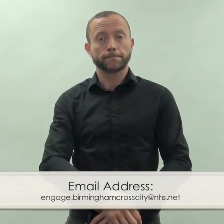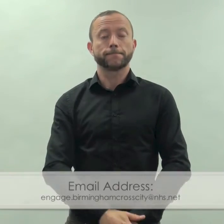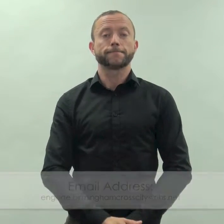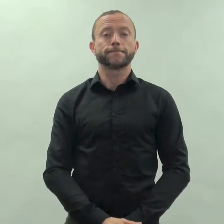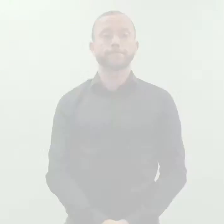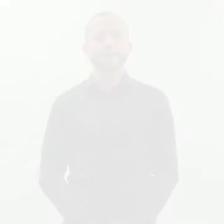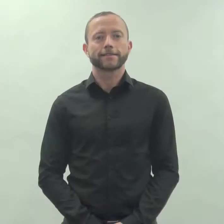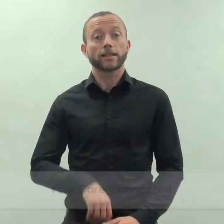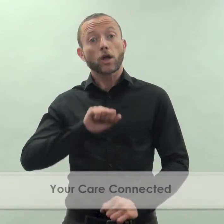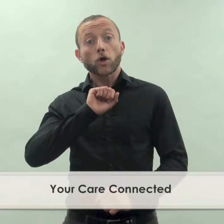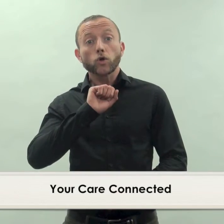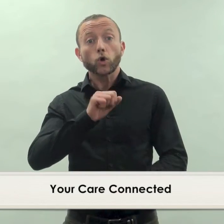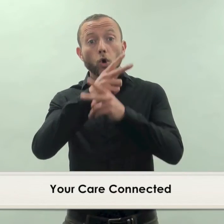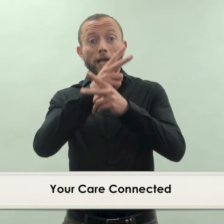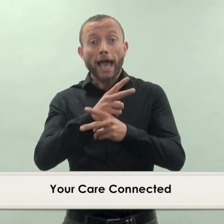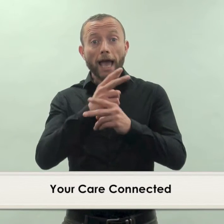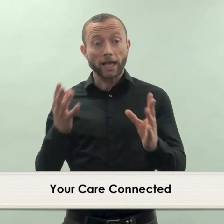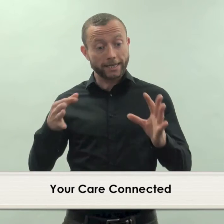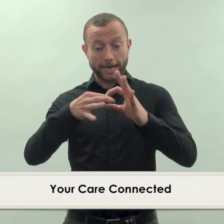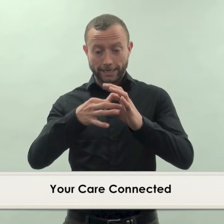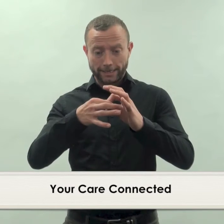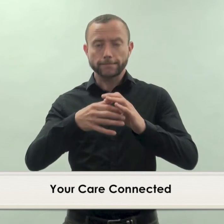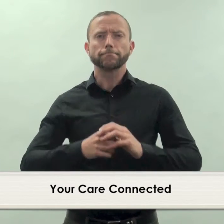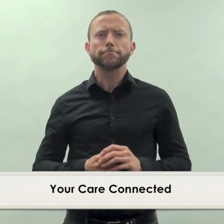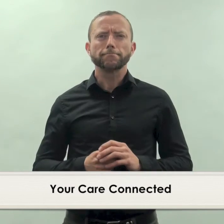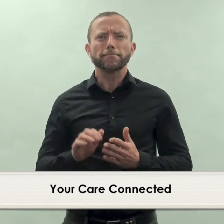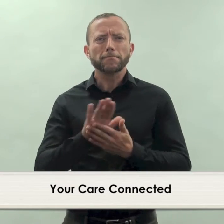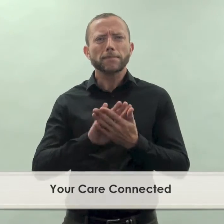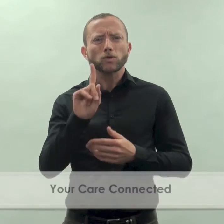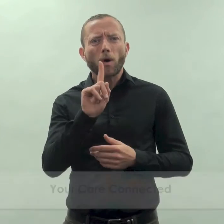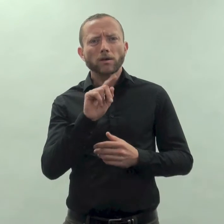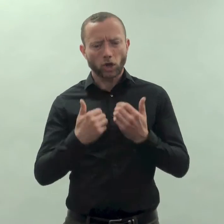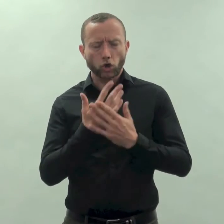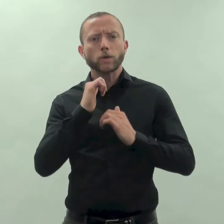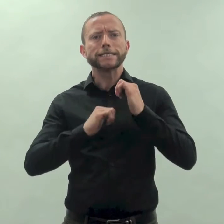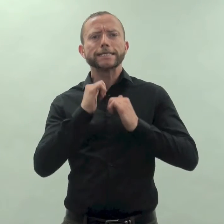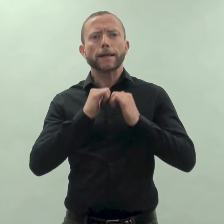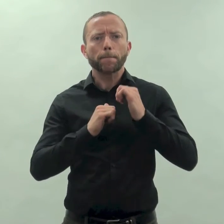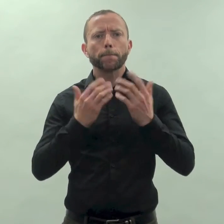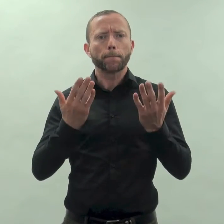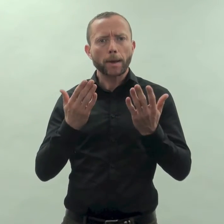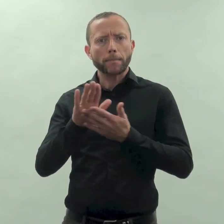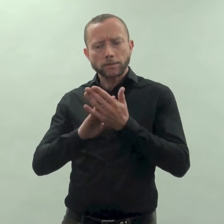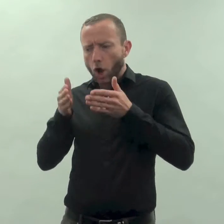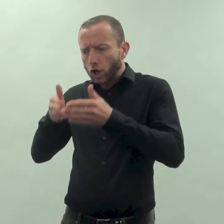England. Your Care Connected. Your Care Connected is a new system that will enable